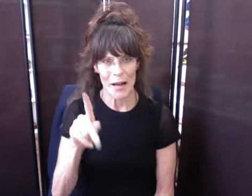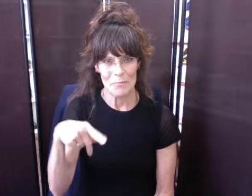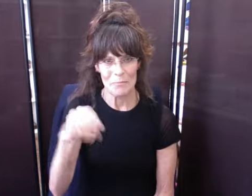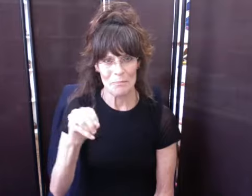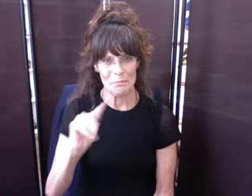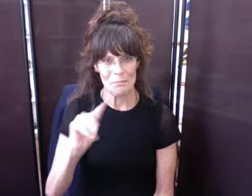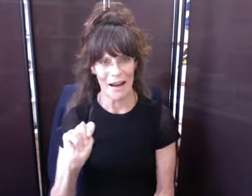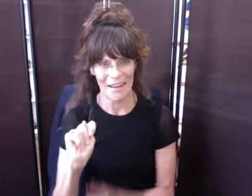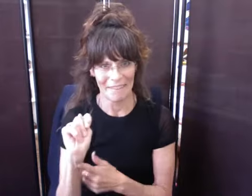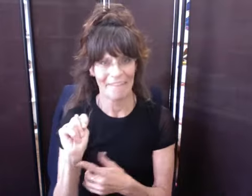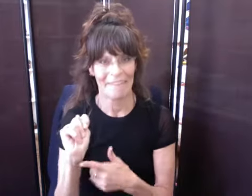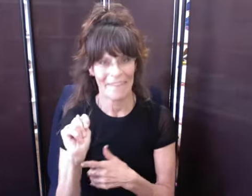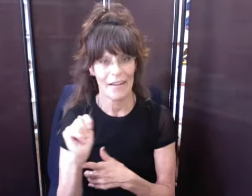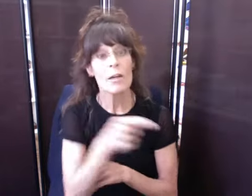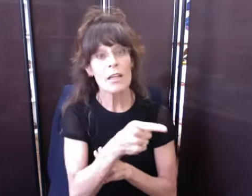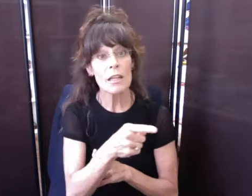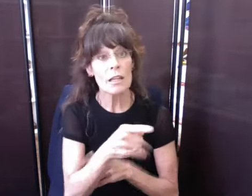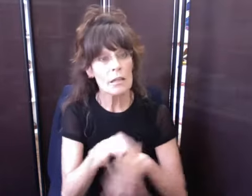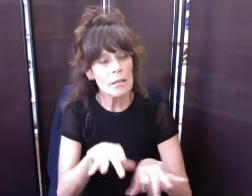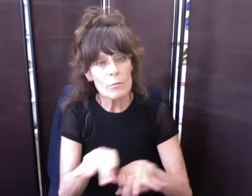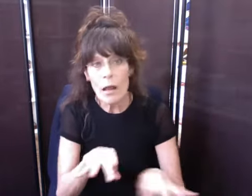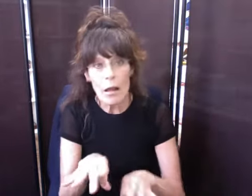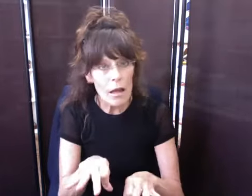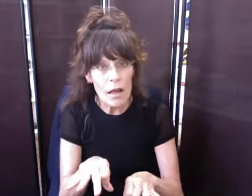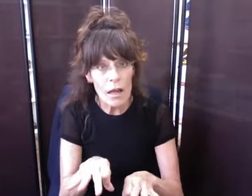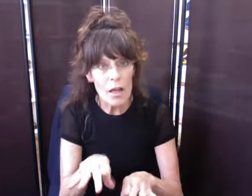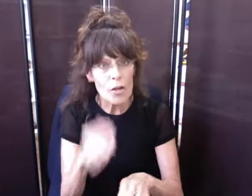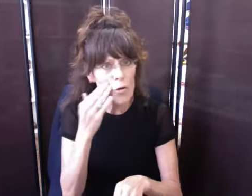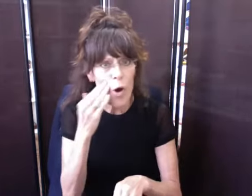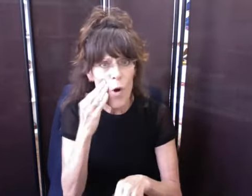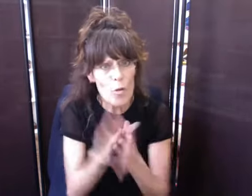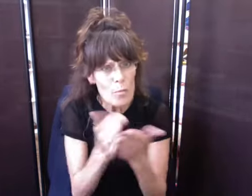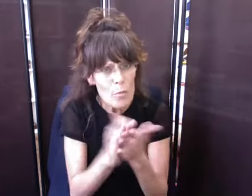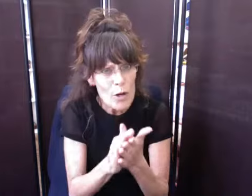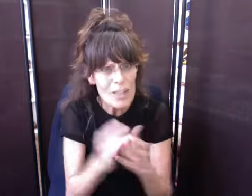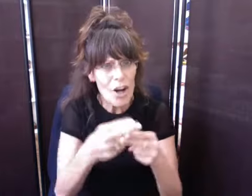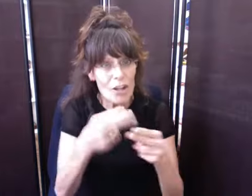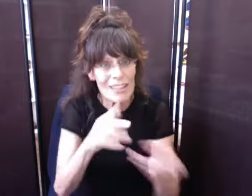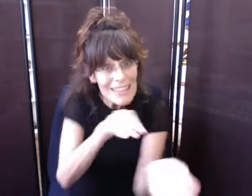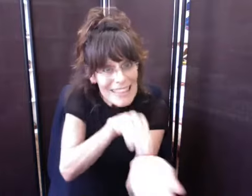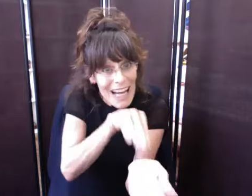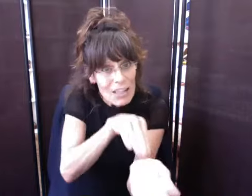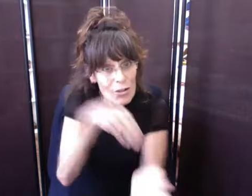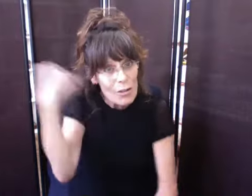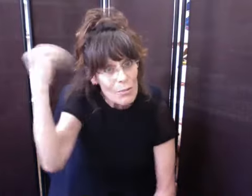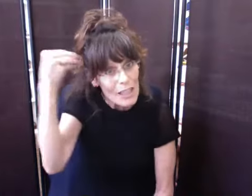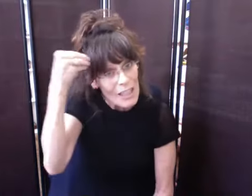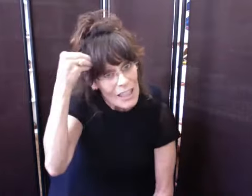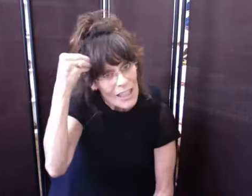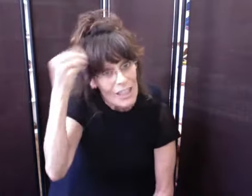He began to explain this. He said, in our doctor's opinion, in our big book, we have this thing called the doctor's opinion. And in there, it's a little mini chapter right